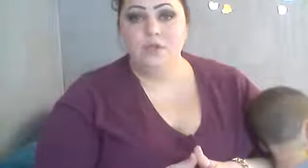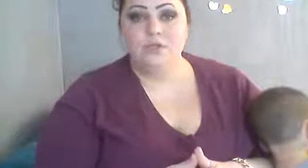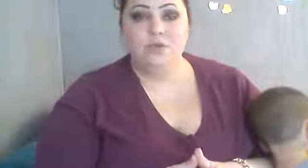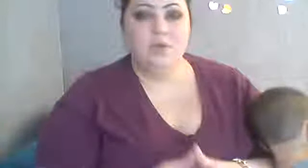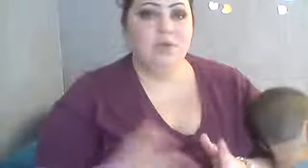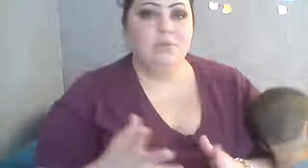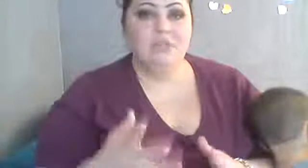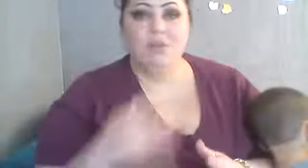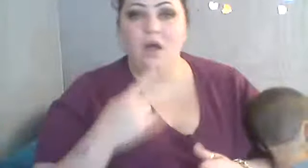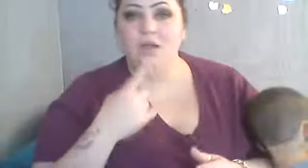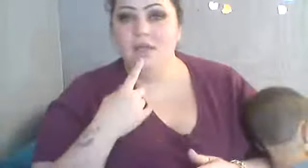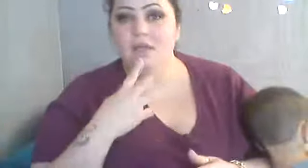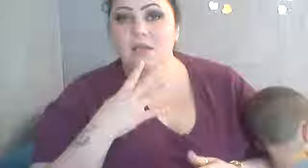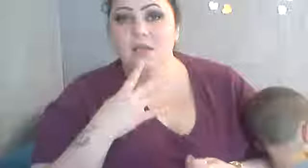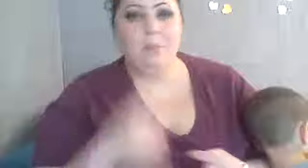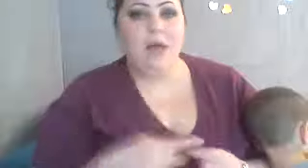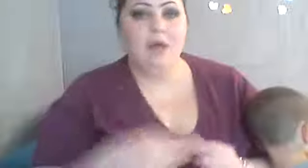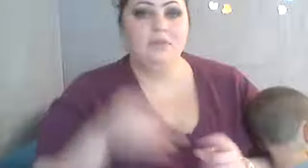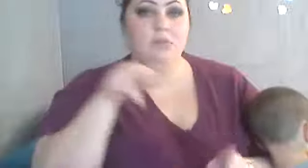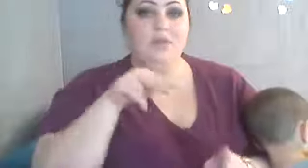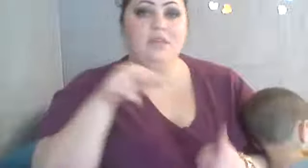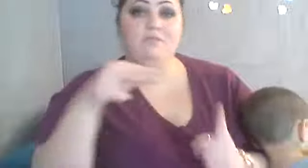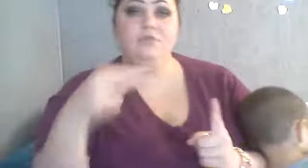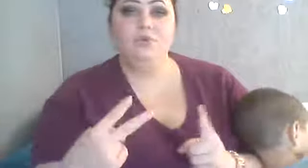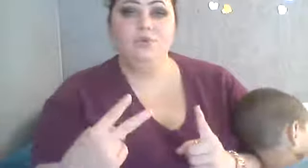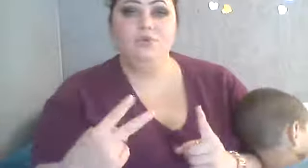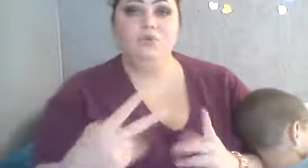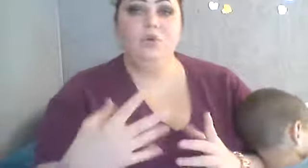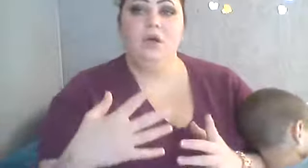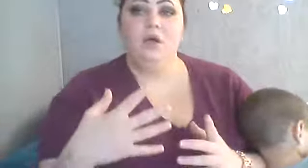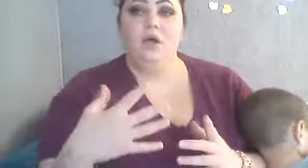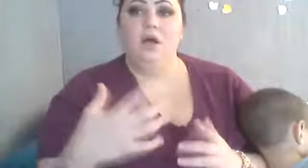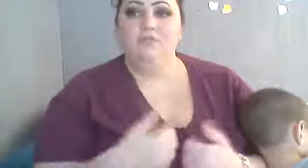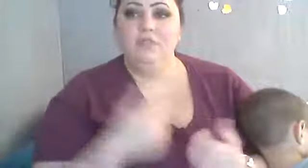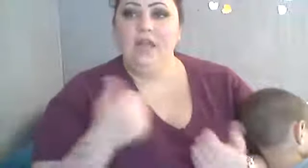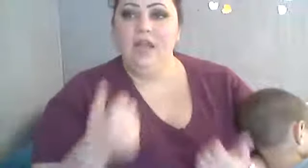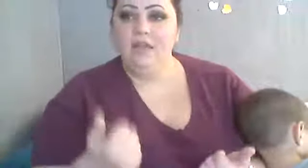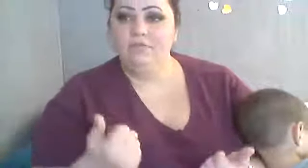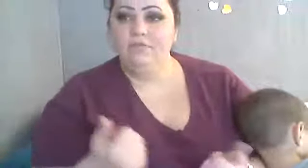So it could be talking about the point of view of life.